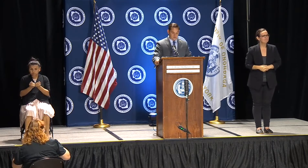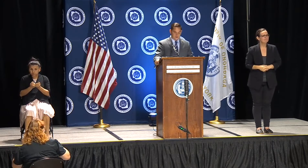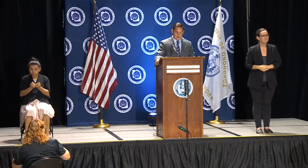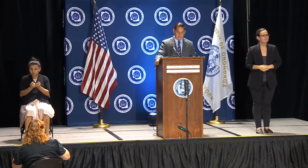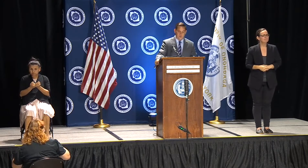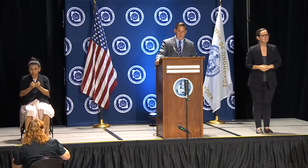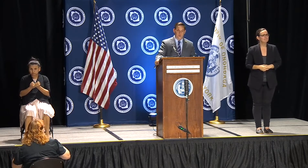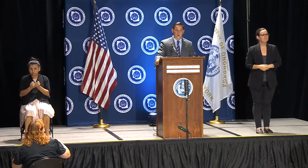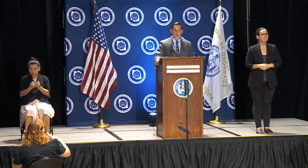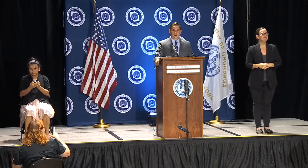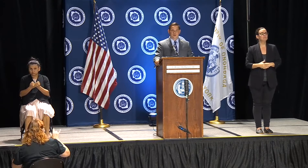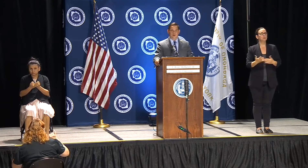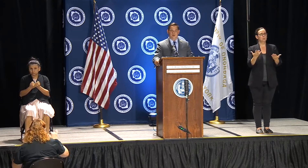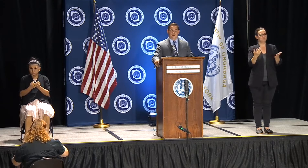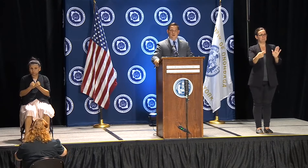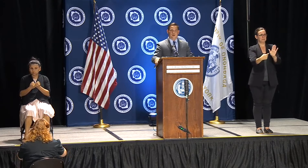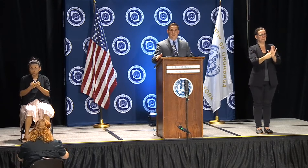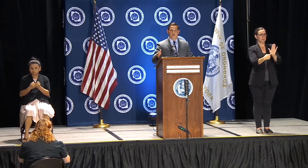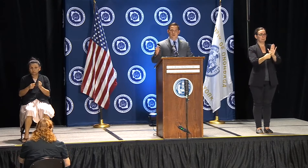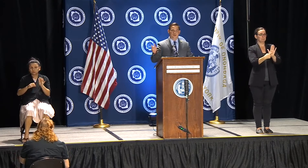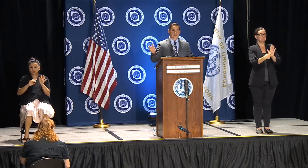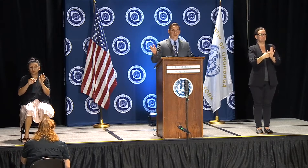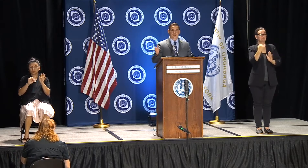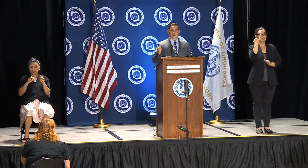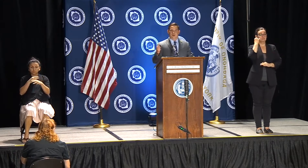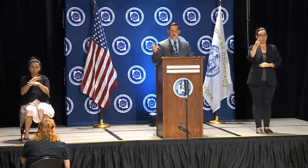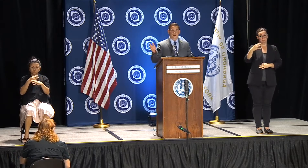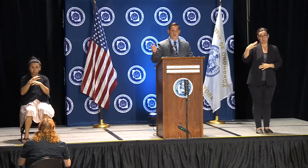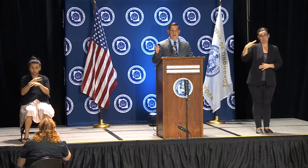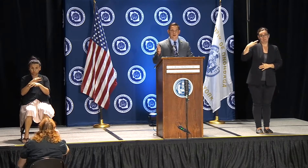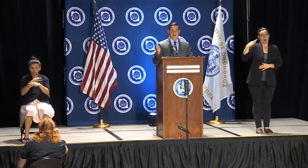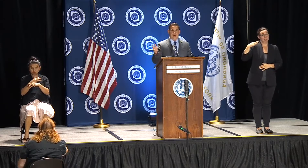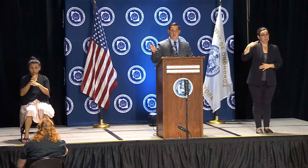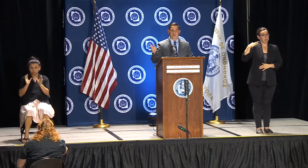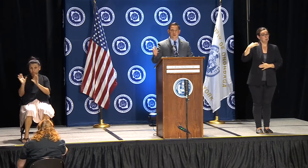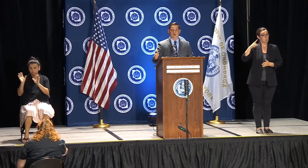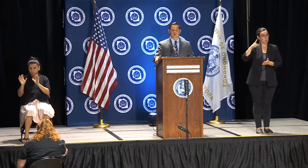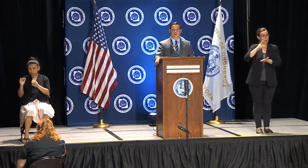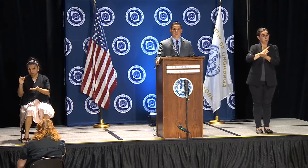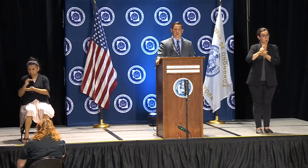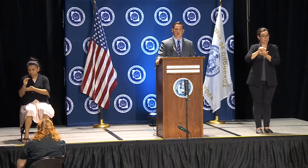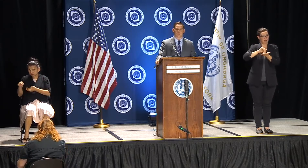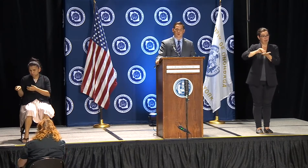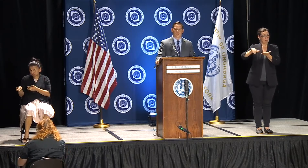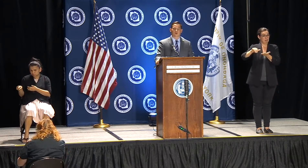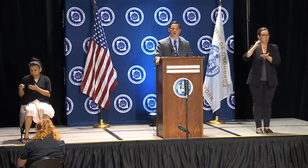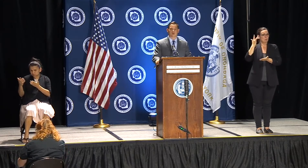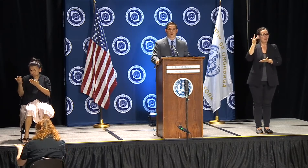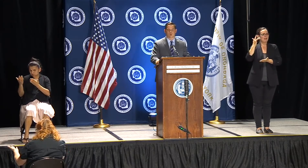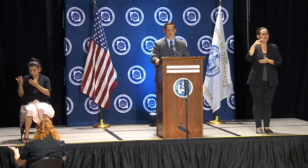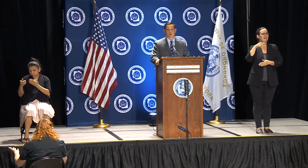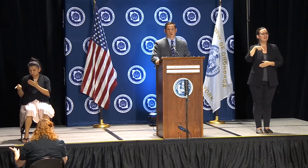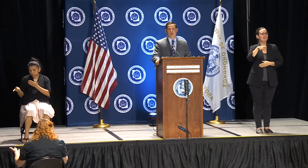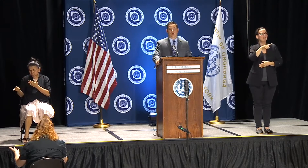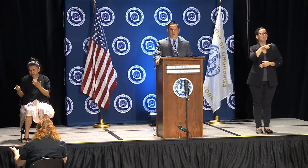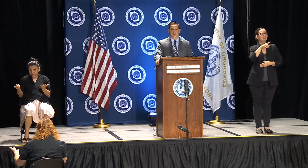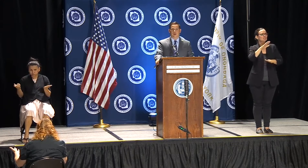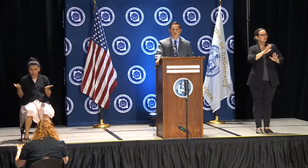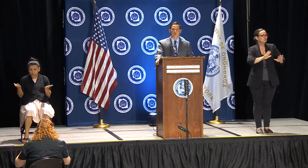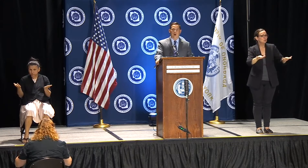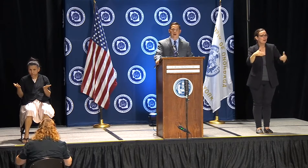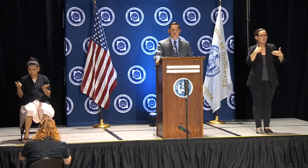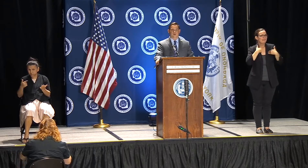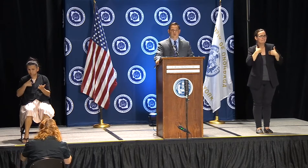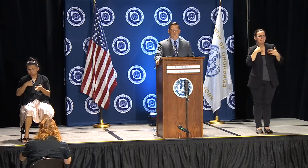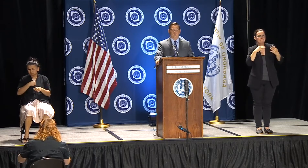if say for example during your children are in a hybrid schedule that doesn't work with your work schedule,